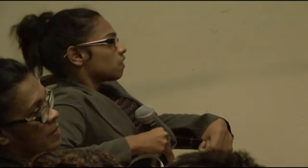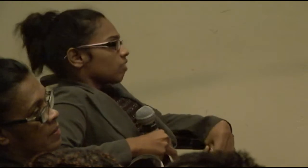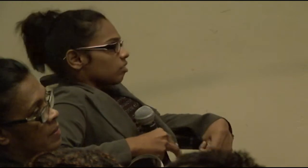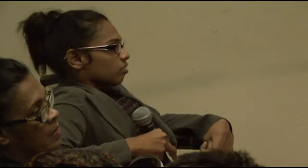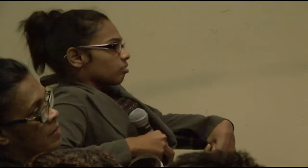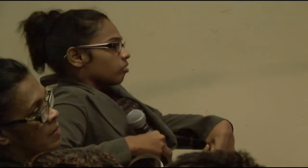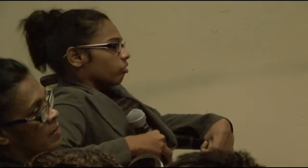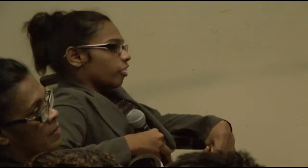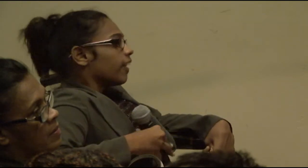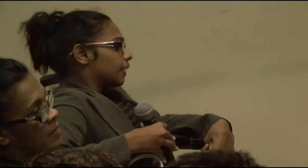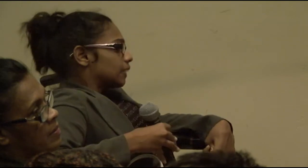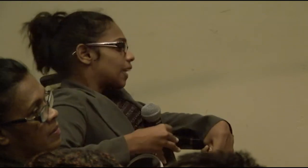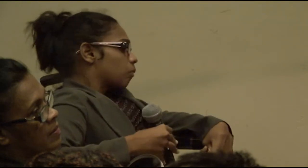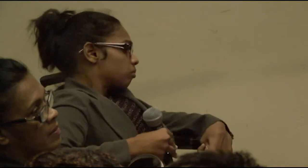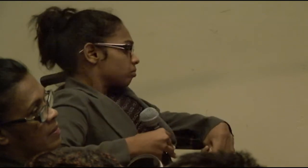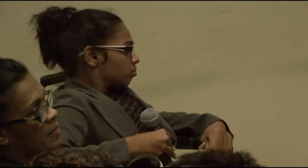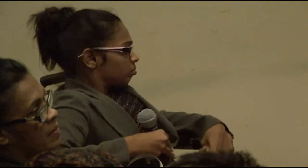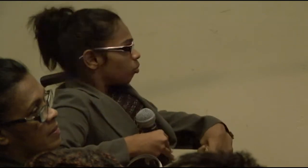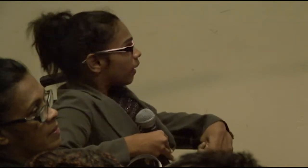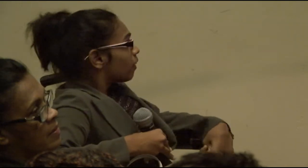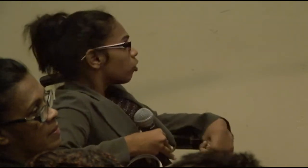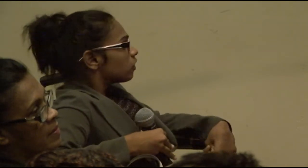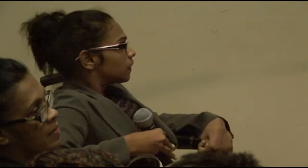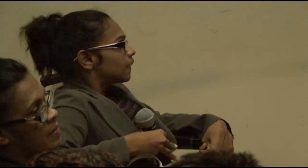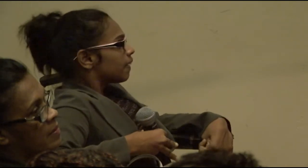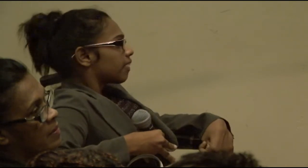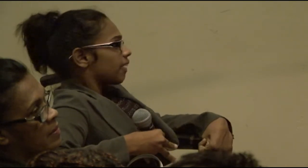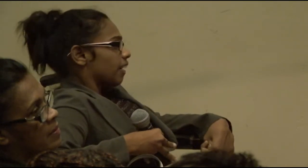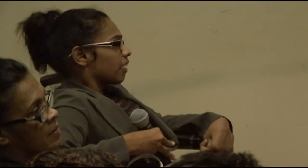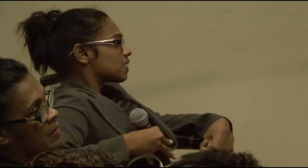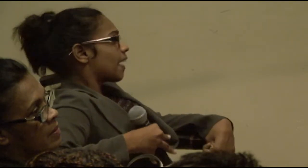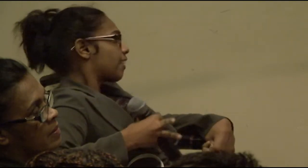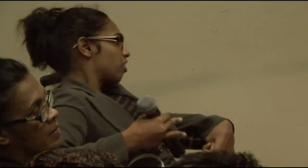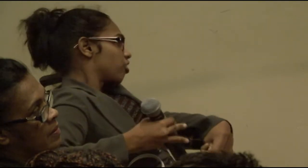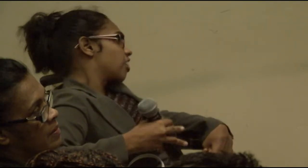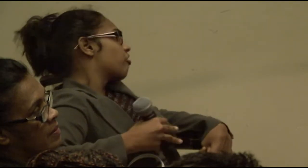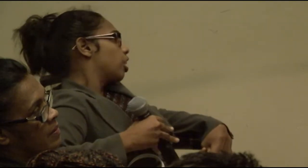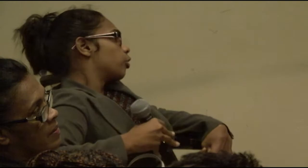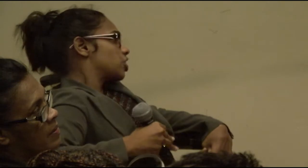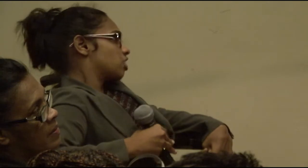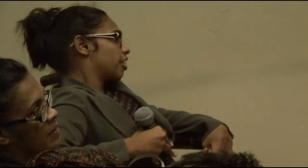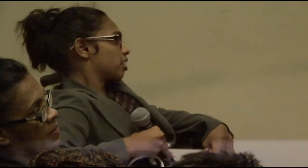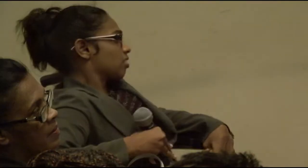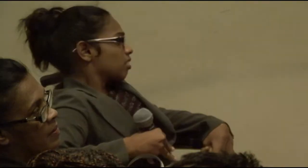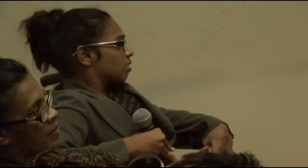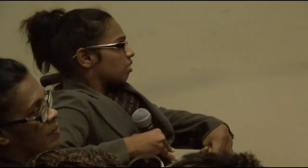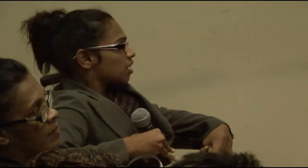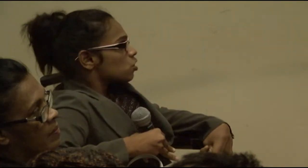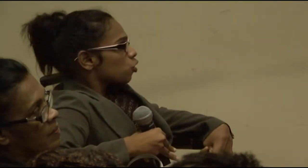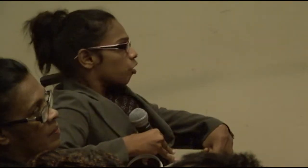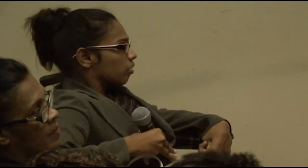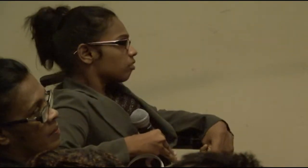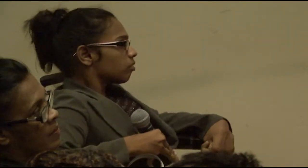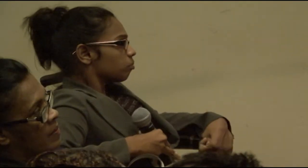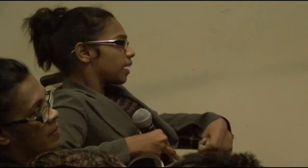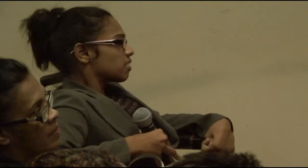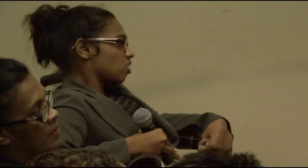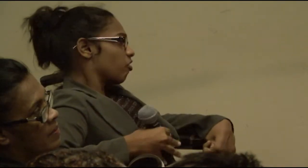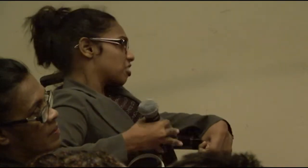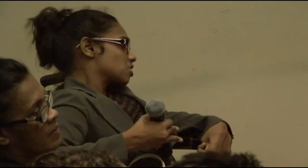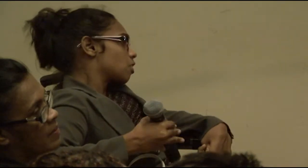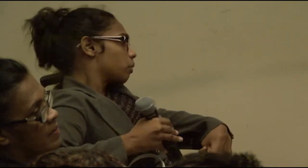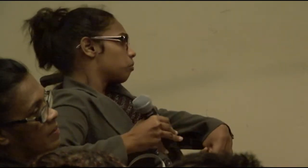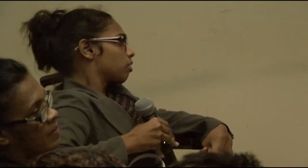about relating to them? Why they don't seek psychiatric evaluation and so on?